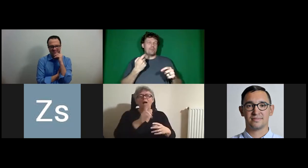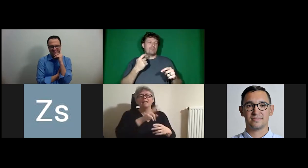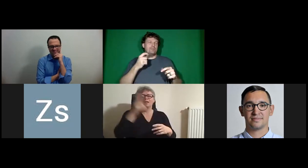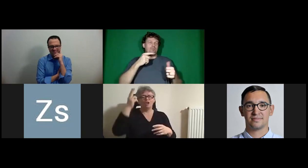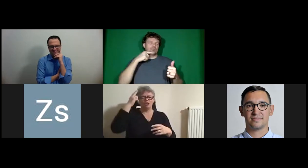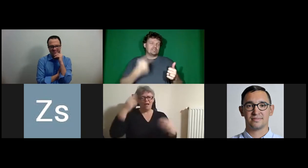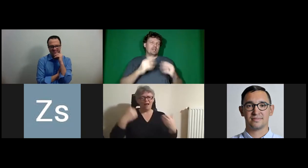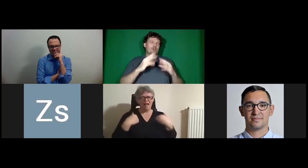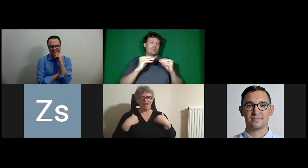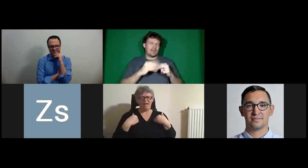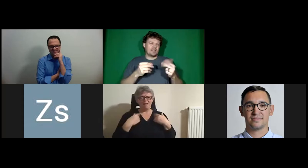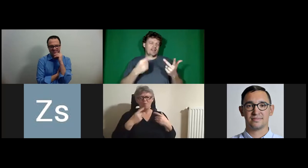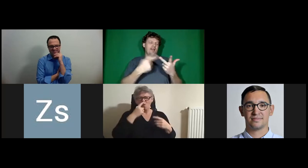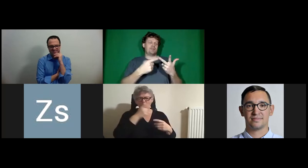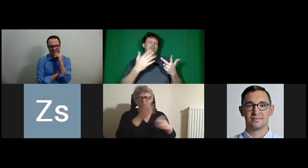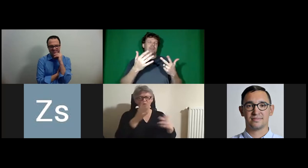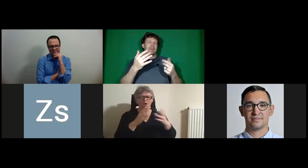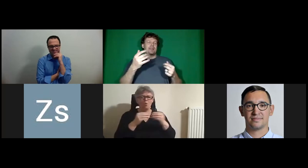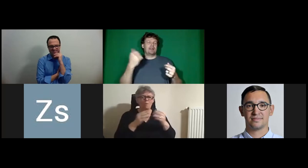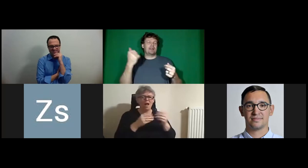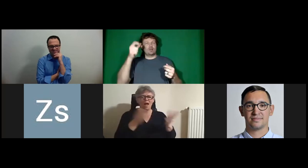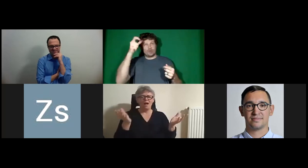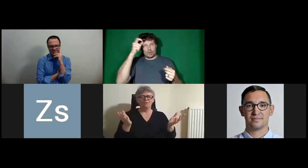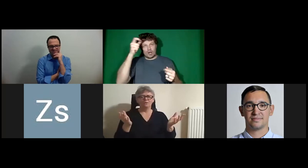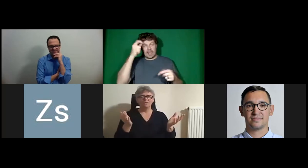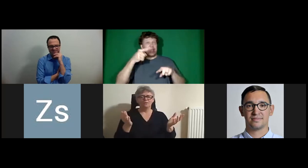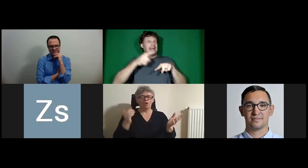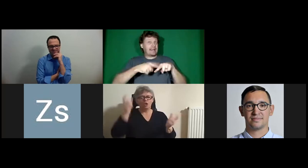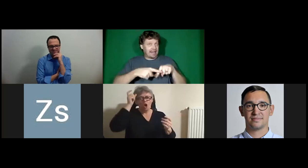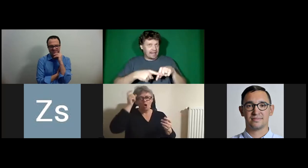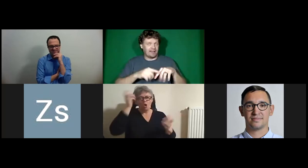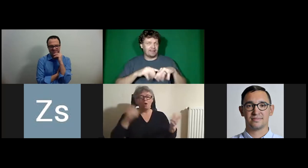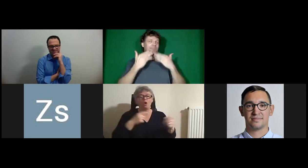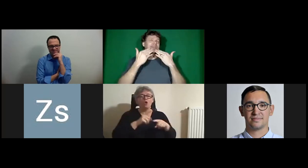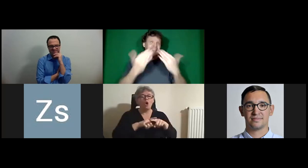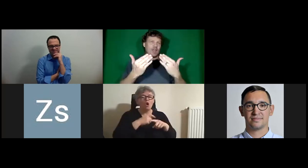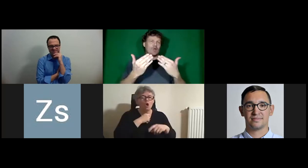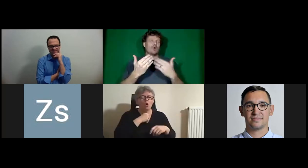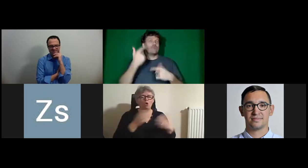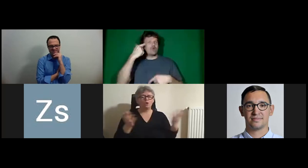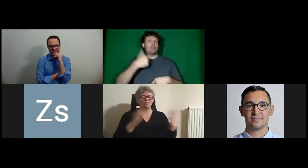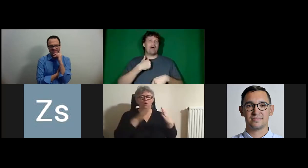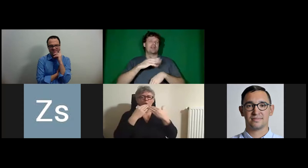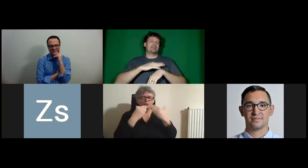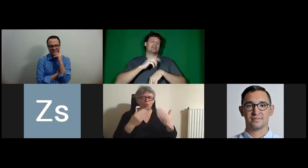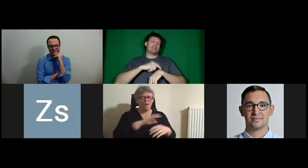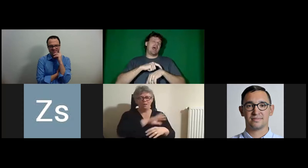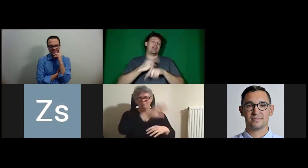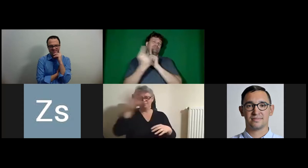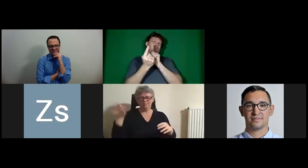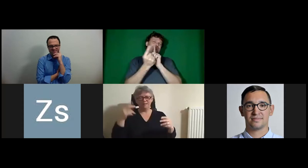who know me from Russia, from Romania, from Turkey, from Greece. Thank you